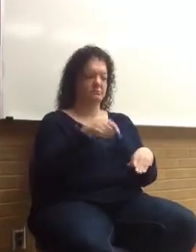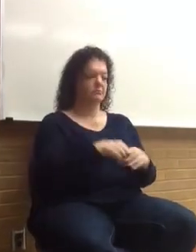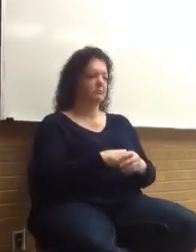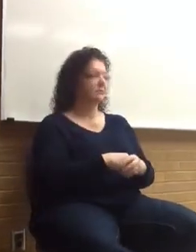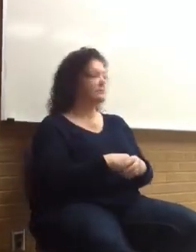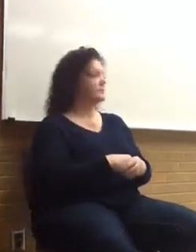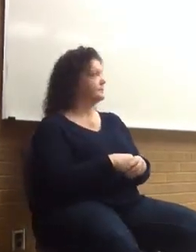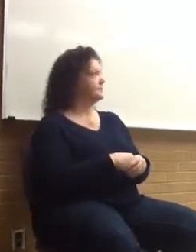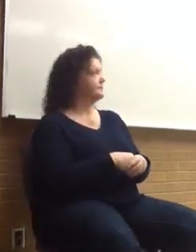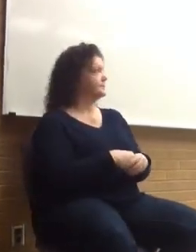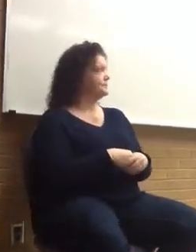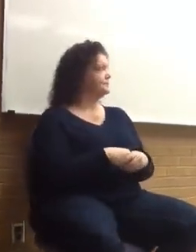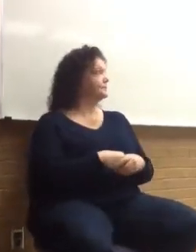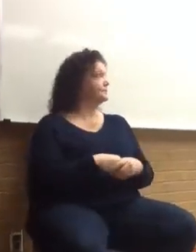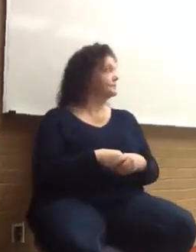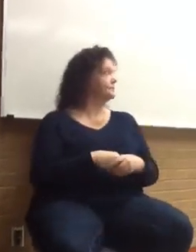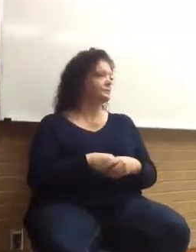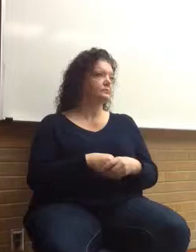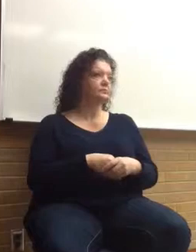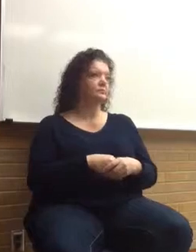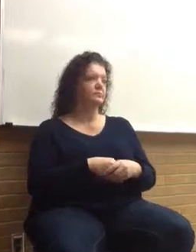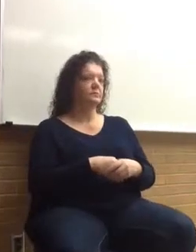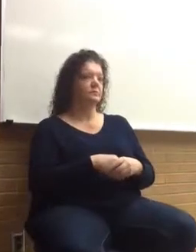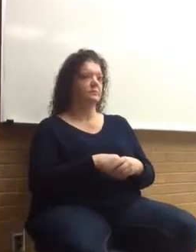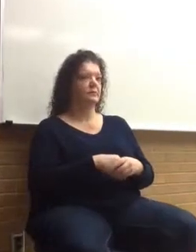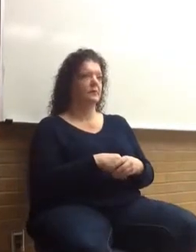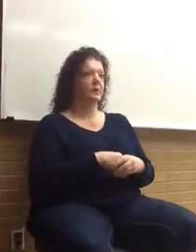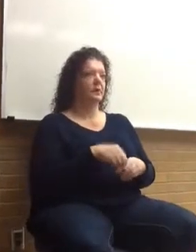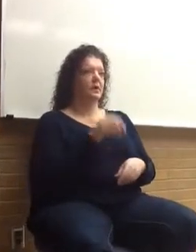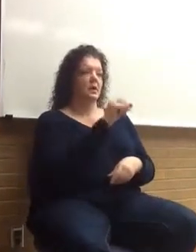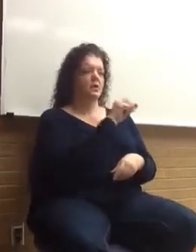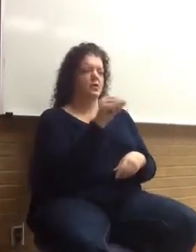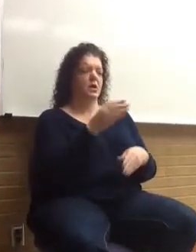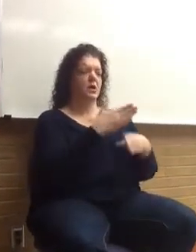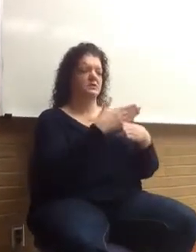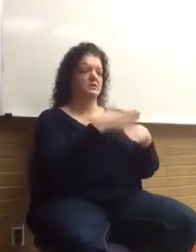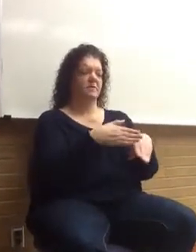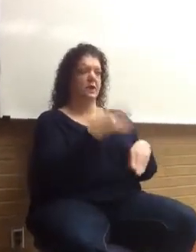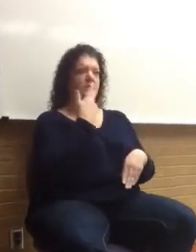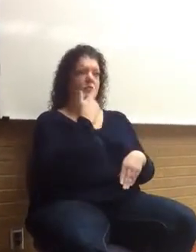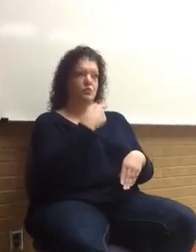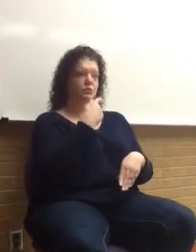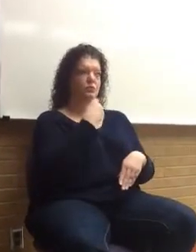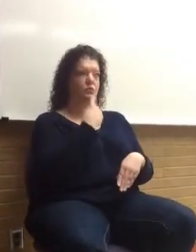How to divide, underline divide with the right pen. Because this chapter is fraction. Fraction means